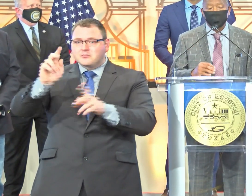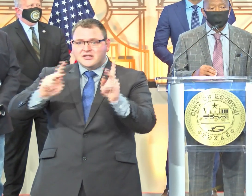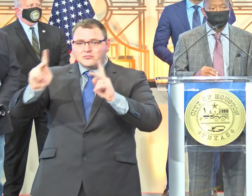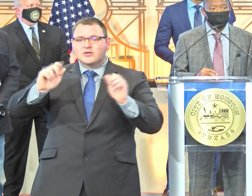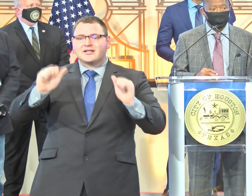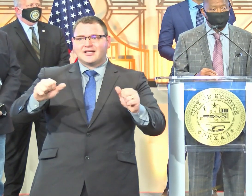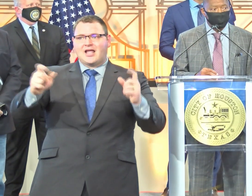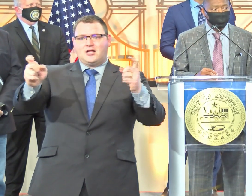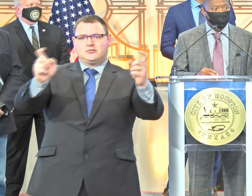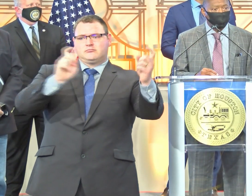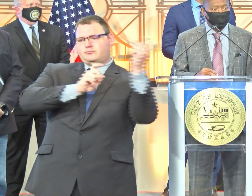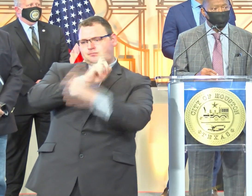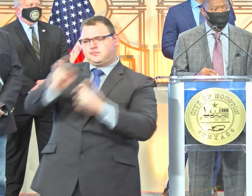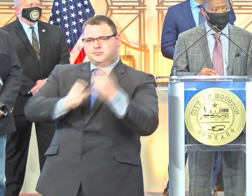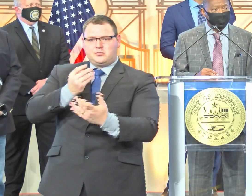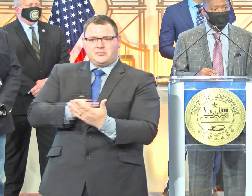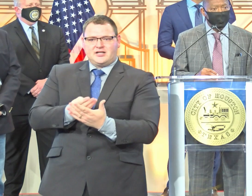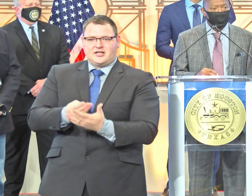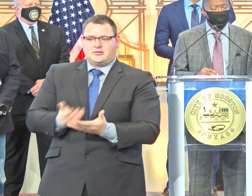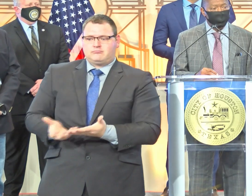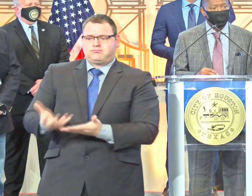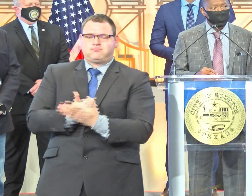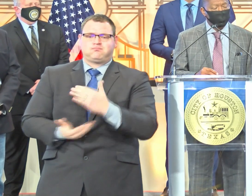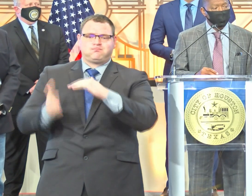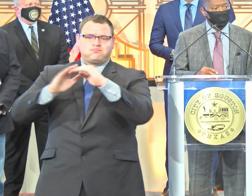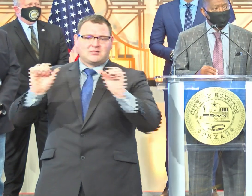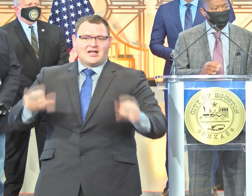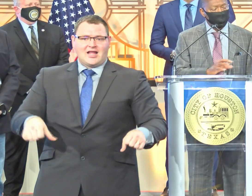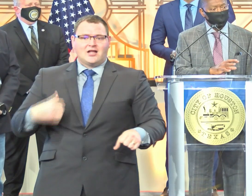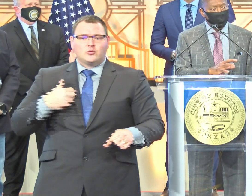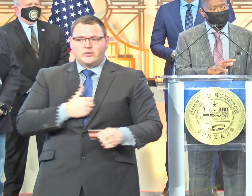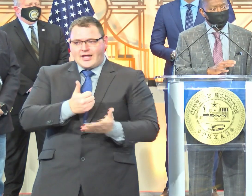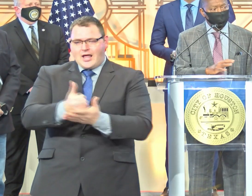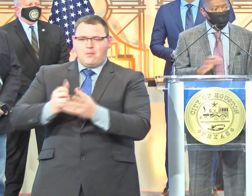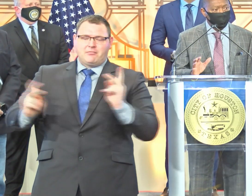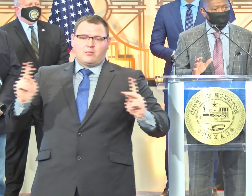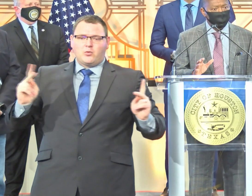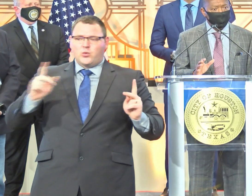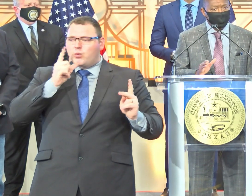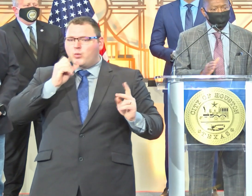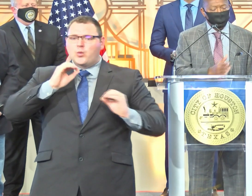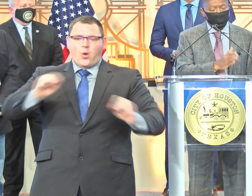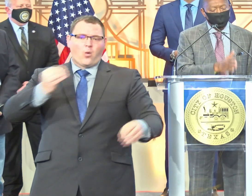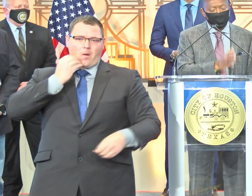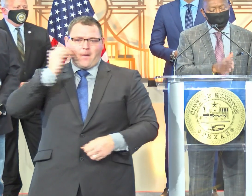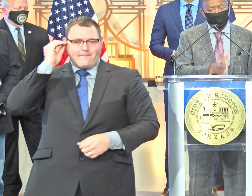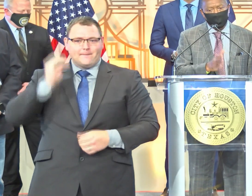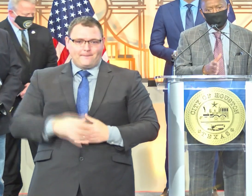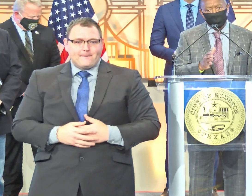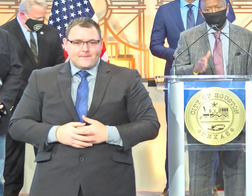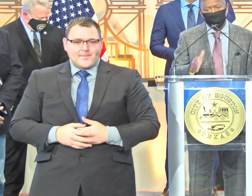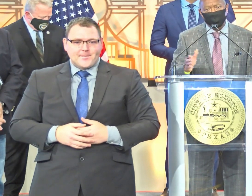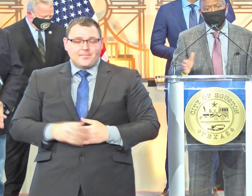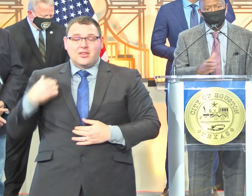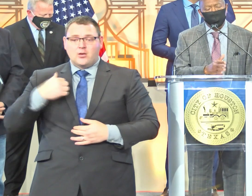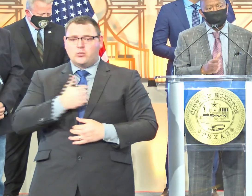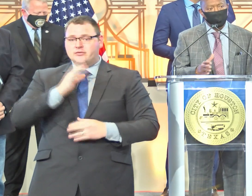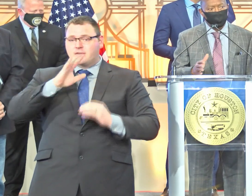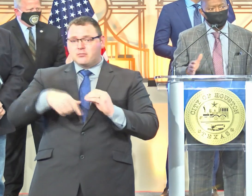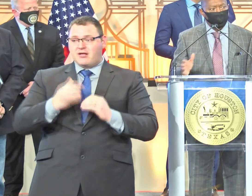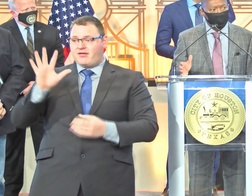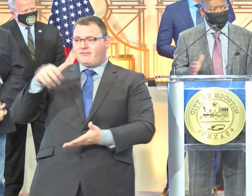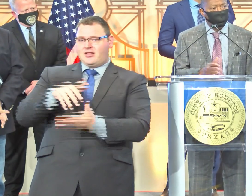sources. So please, community philanthropy, we want you to step up and join, as partners, the city and the county, because